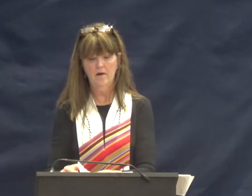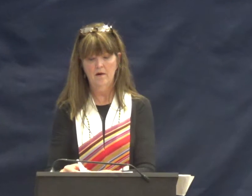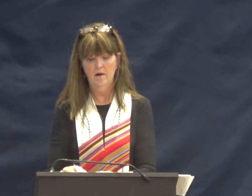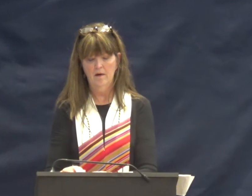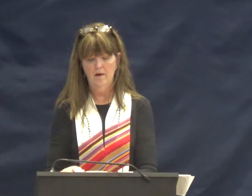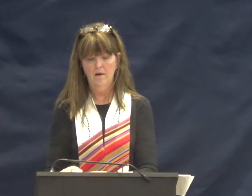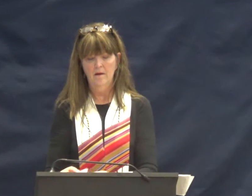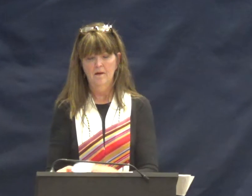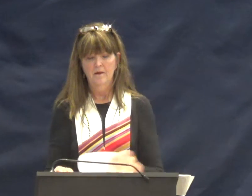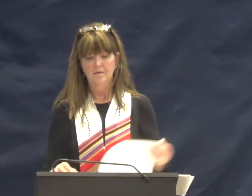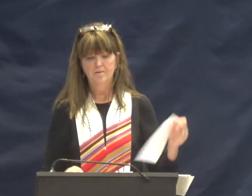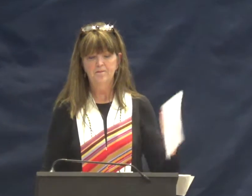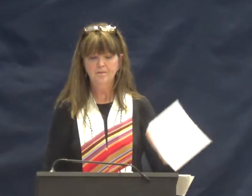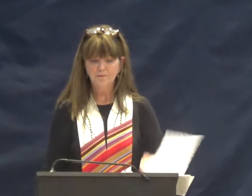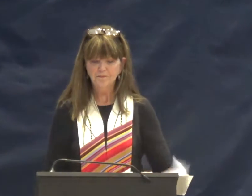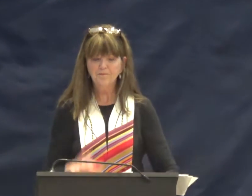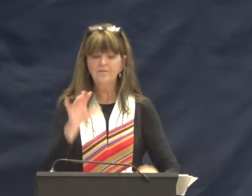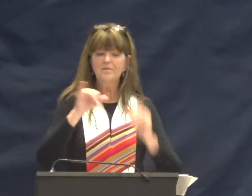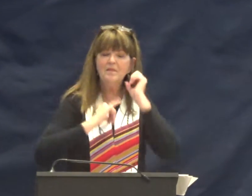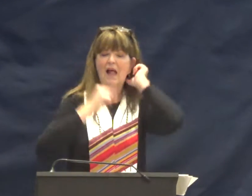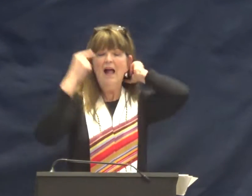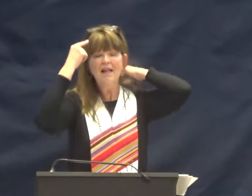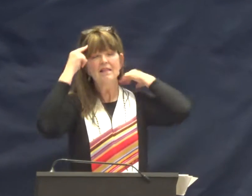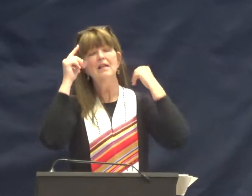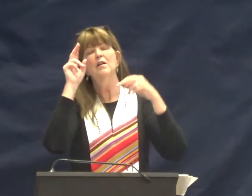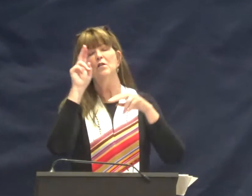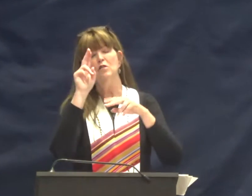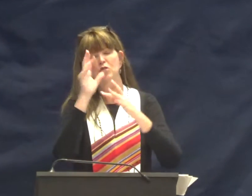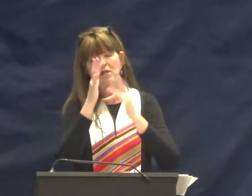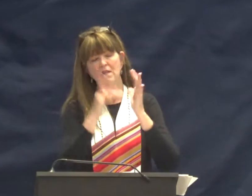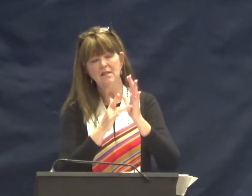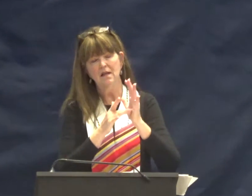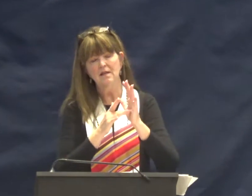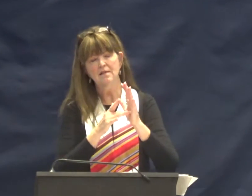So that was another term for fire, of Gehenna.